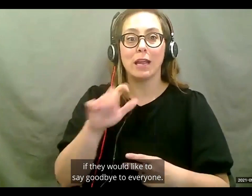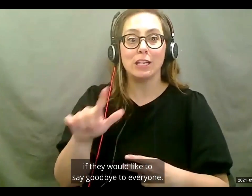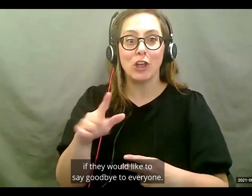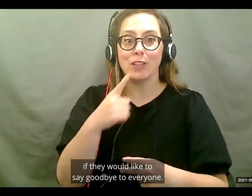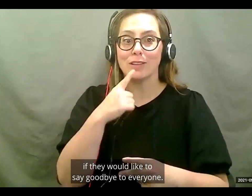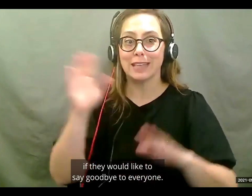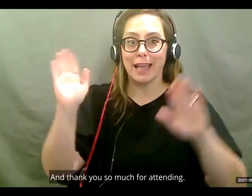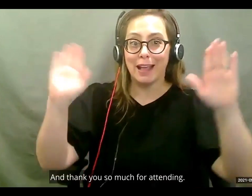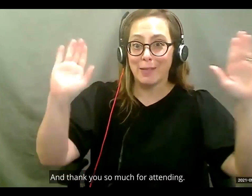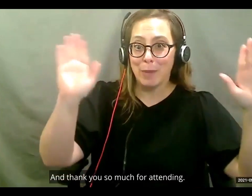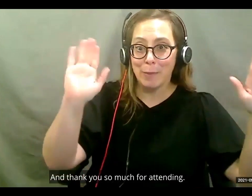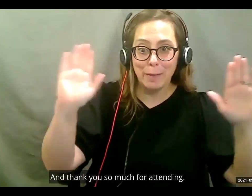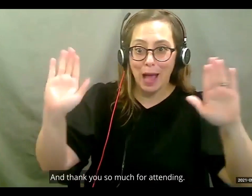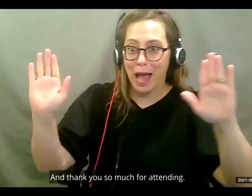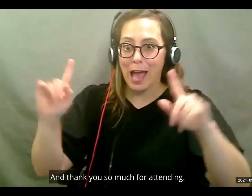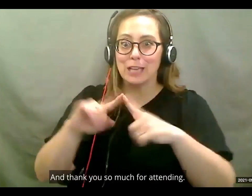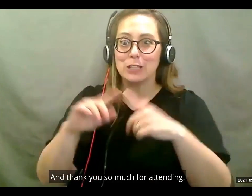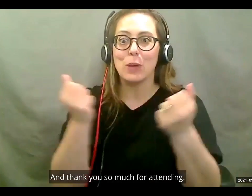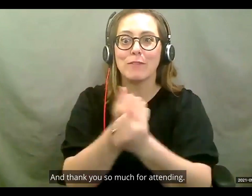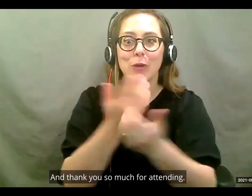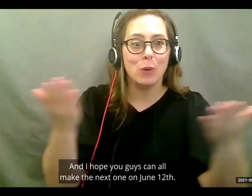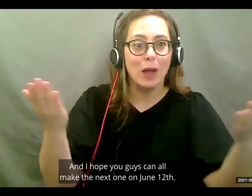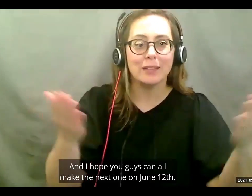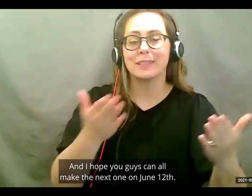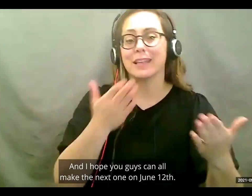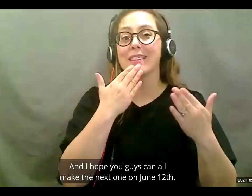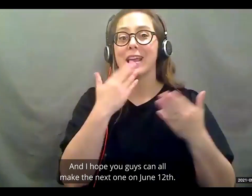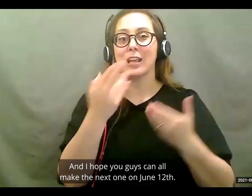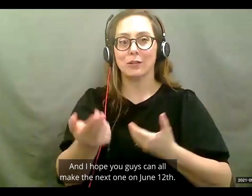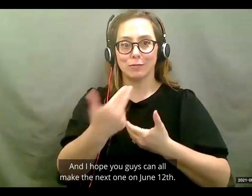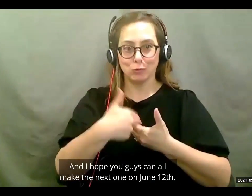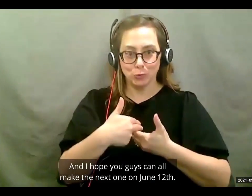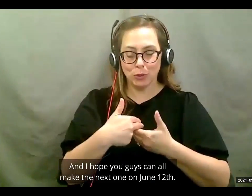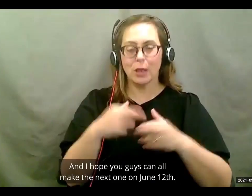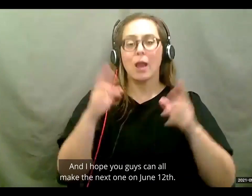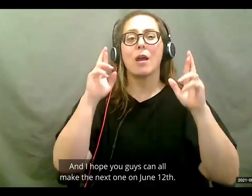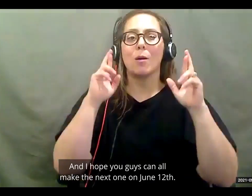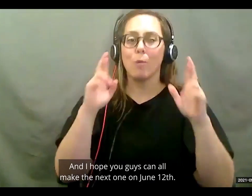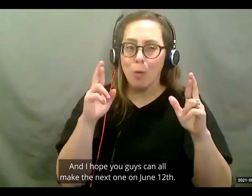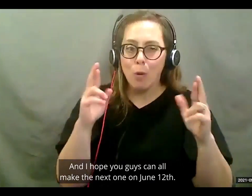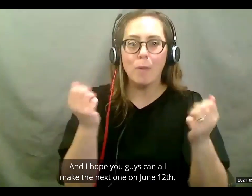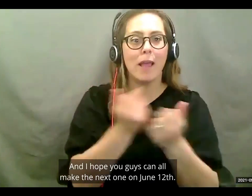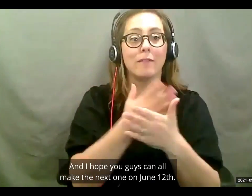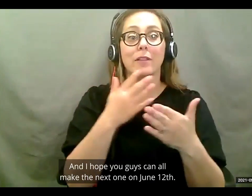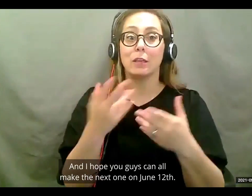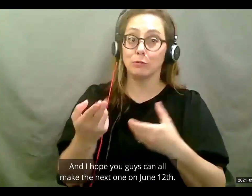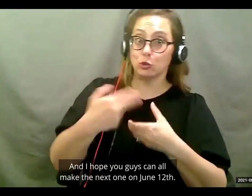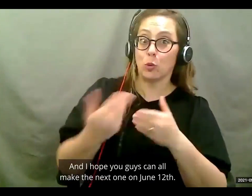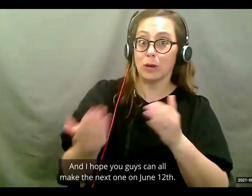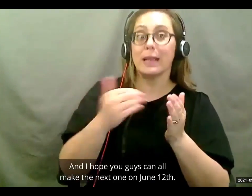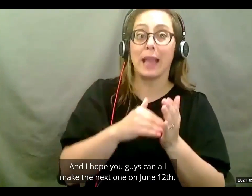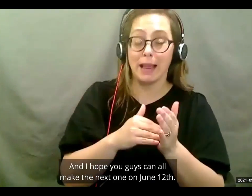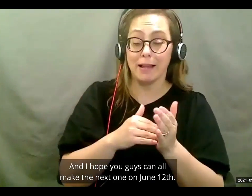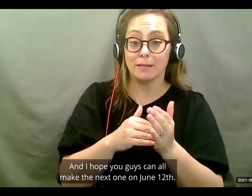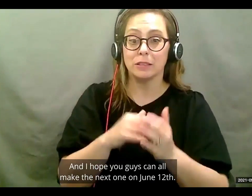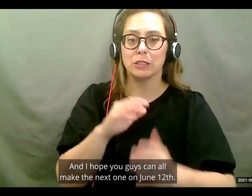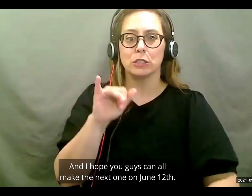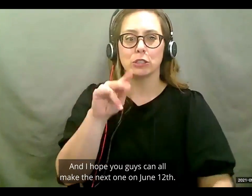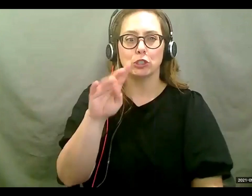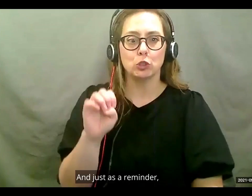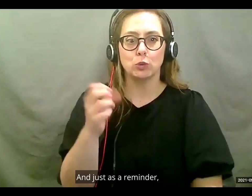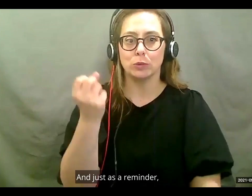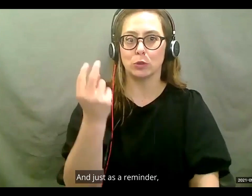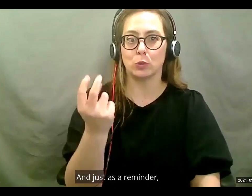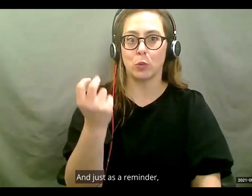say goodbye to everyone. And thank you so much for attending. And I hope you guys can all make the next one on June